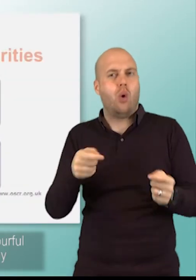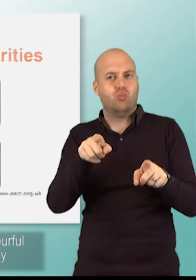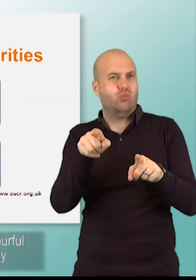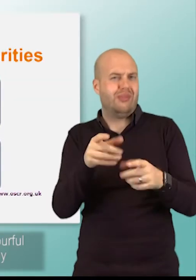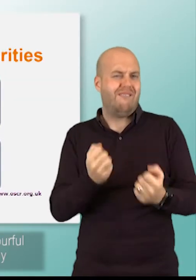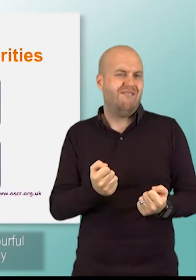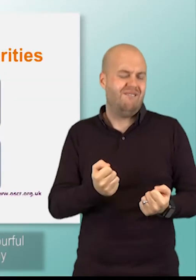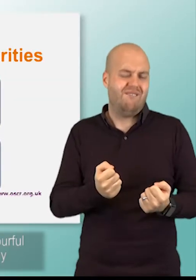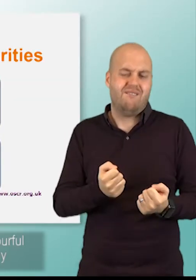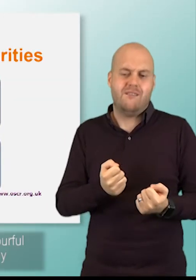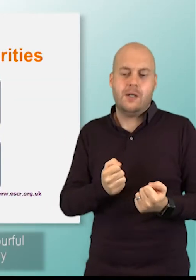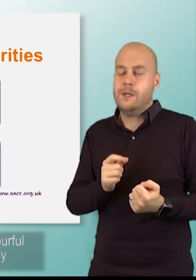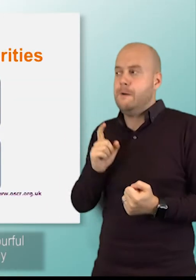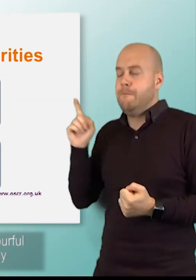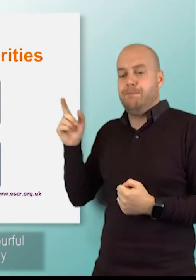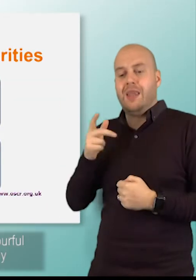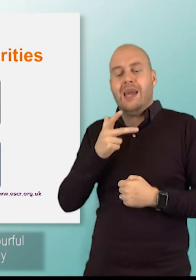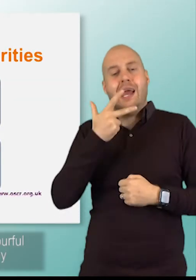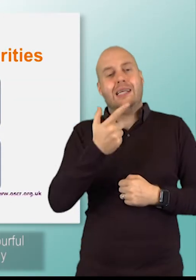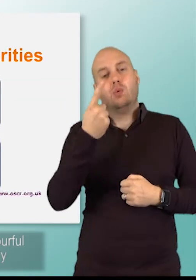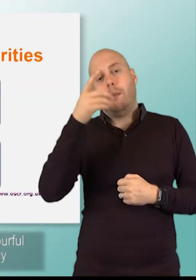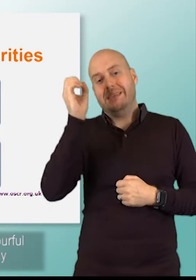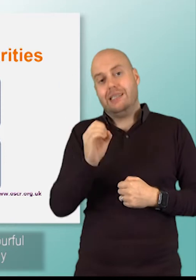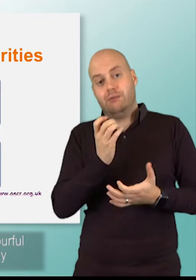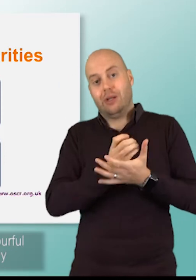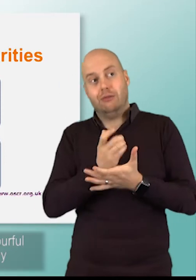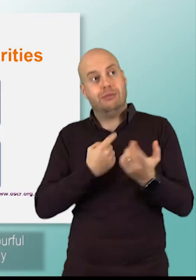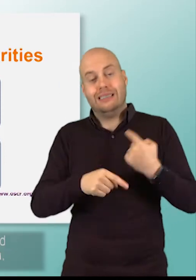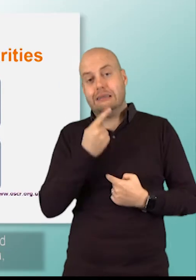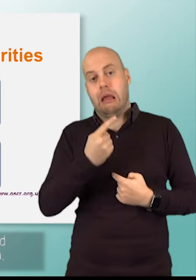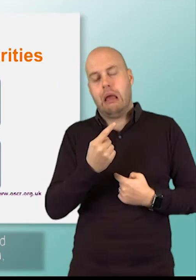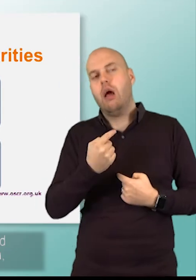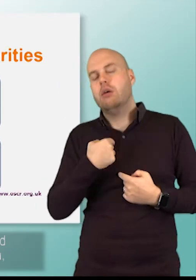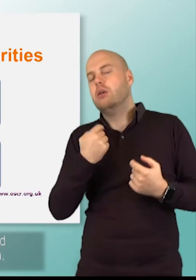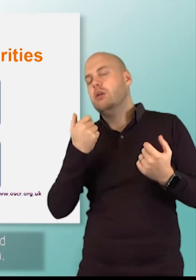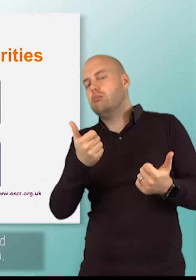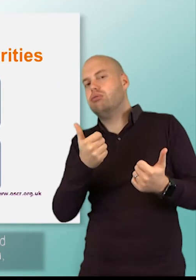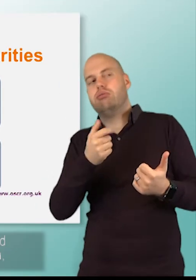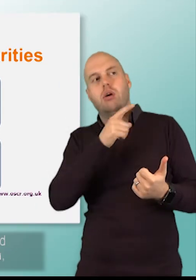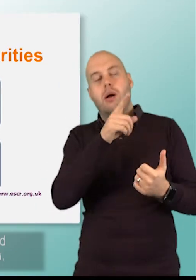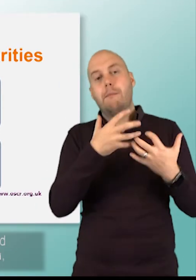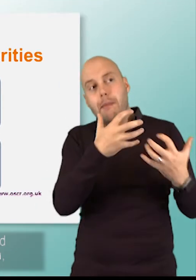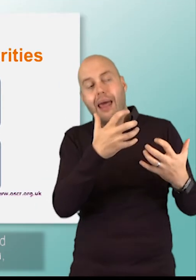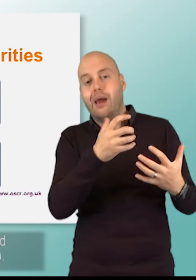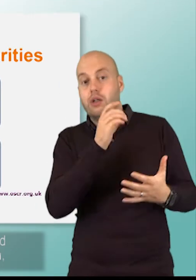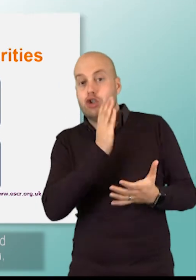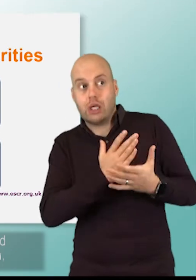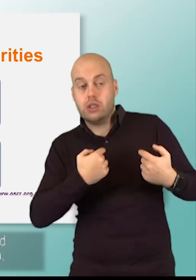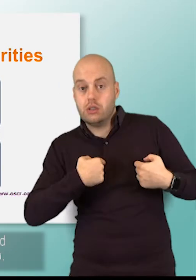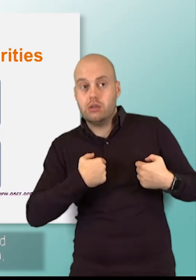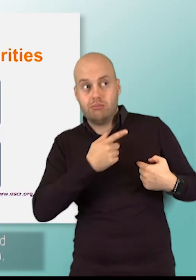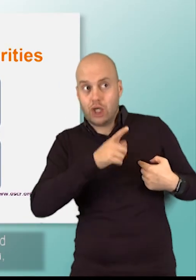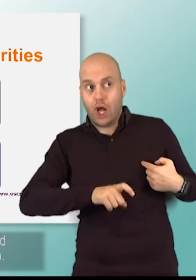the tables. But 81% of charities say that they understand having the public's trust